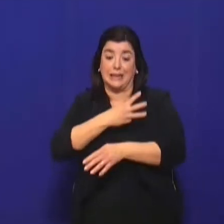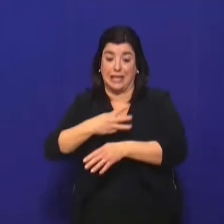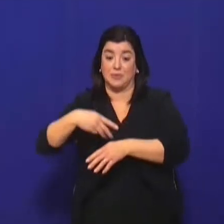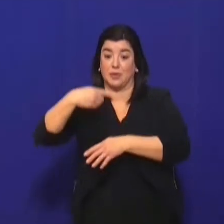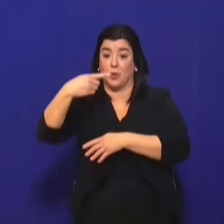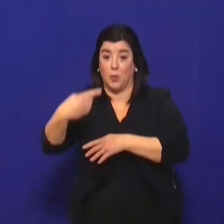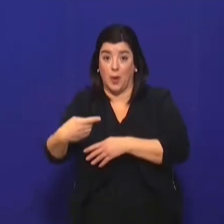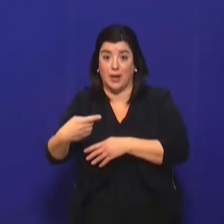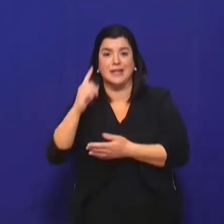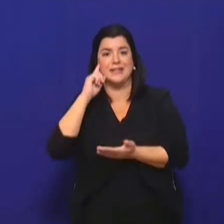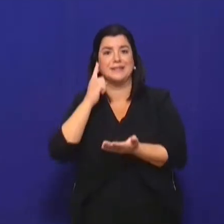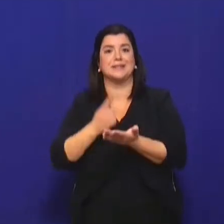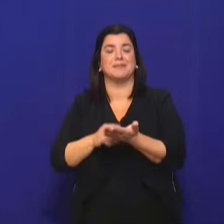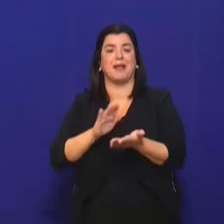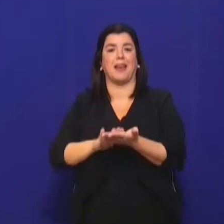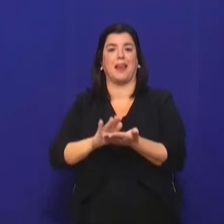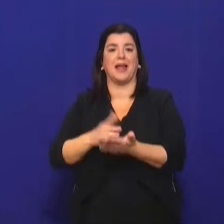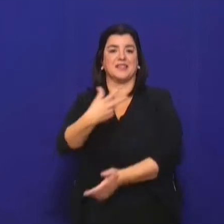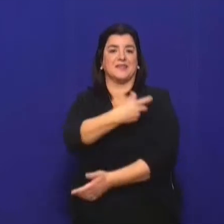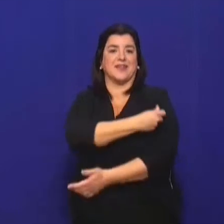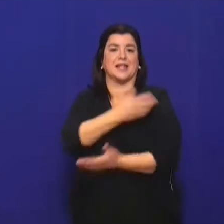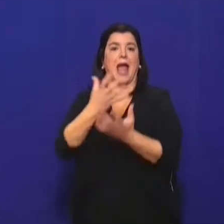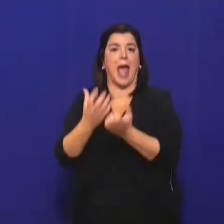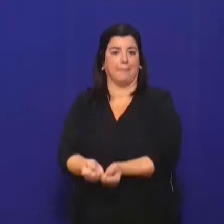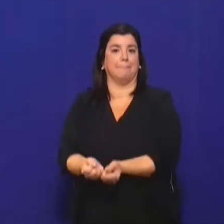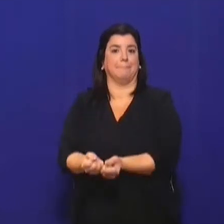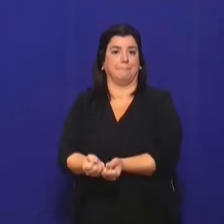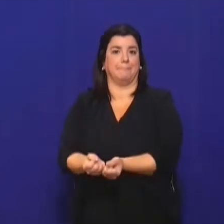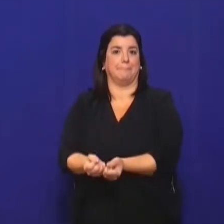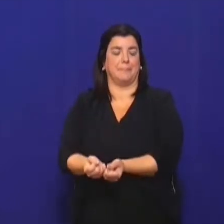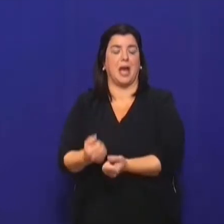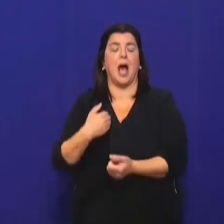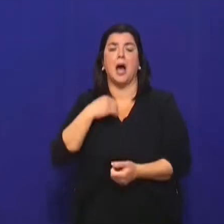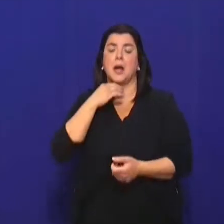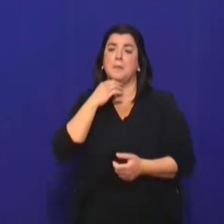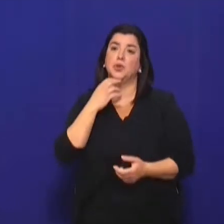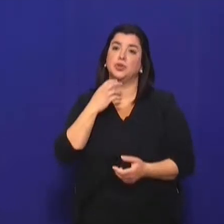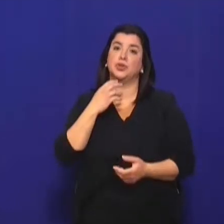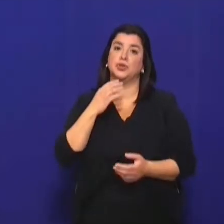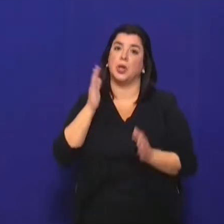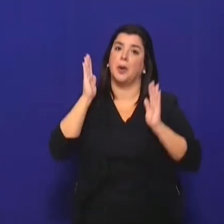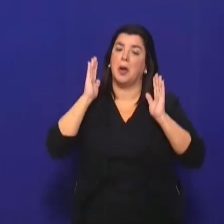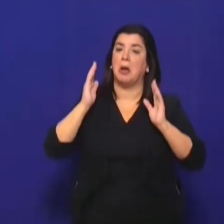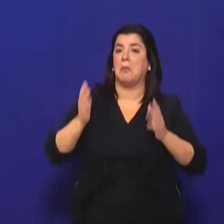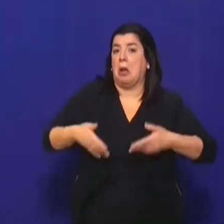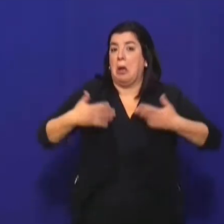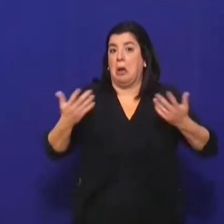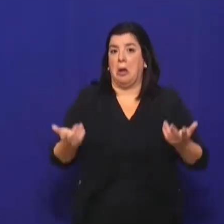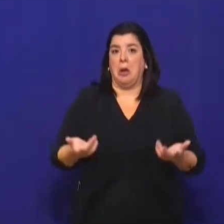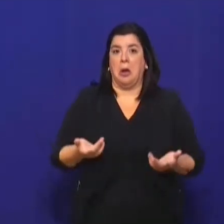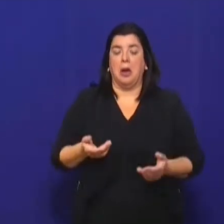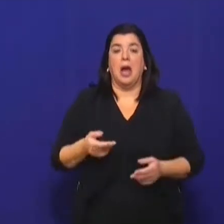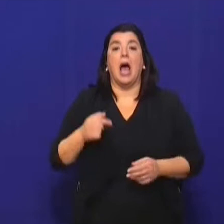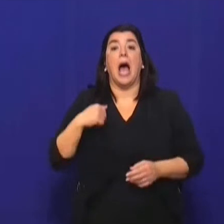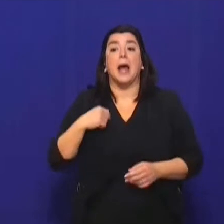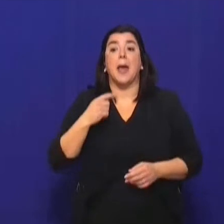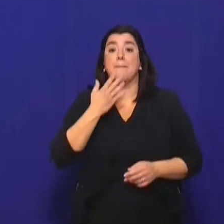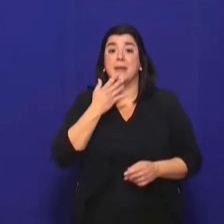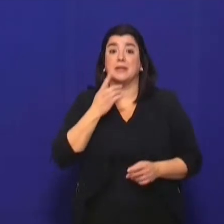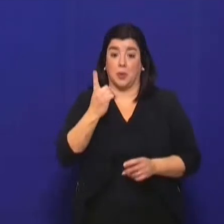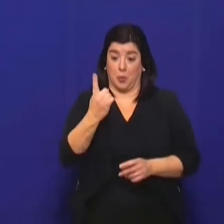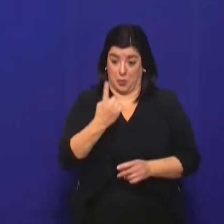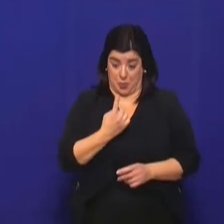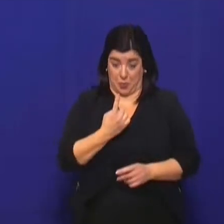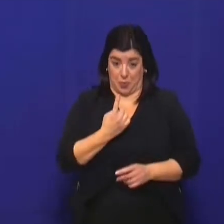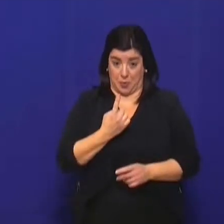ikunu qegħdin isibu din it-tilqima. Aħna ma ħadna l-ebda sogri, aħna ridna nkun żgur li inti li ġejt tieħu t-tilqima